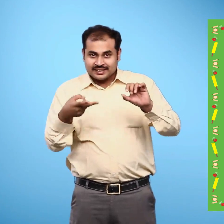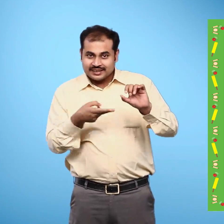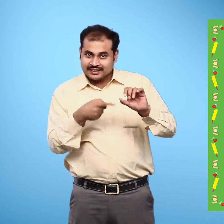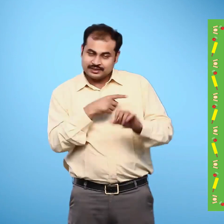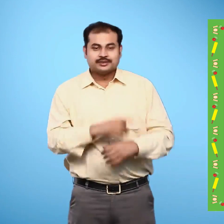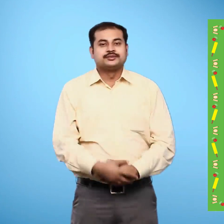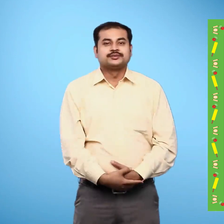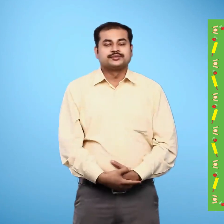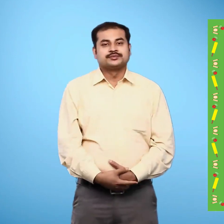instructed.